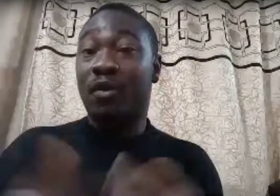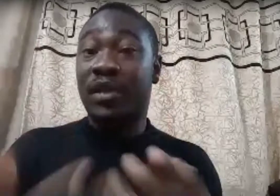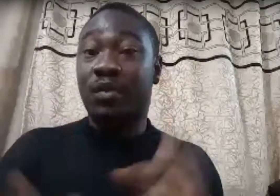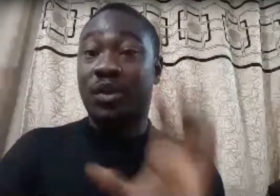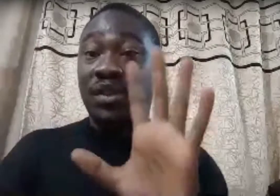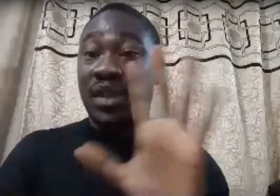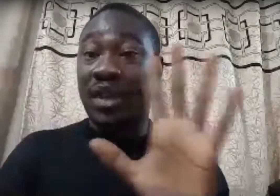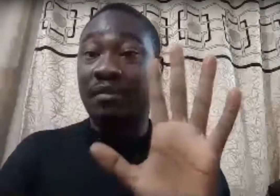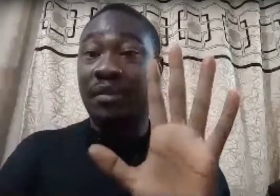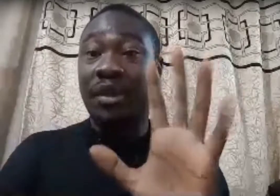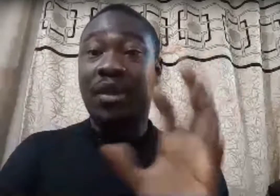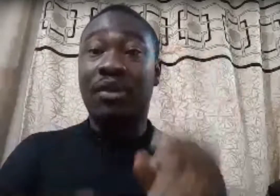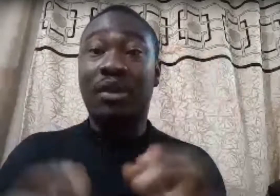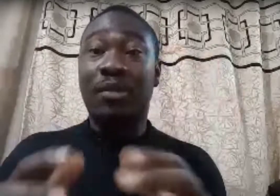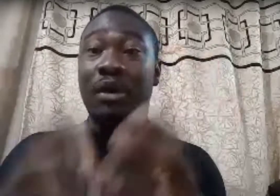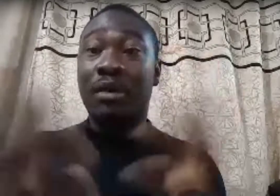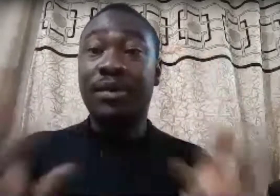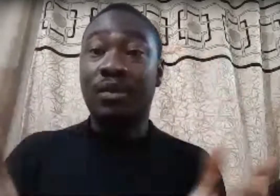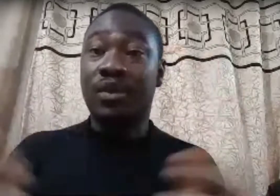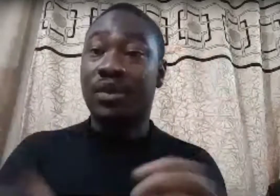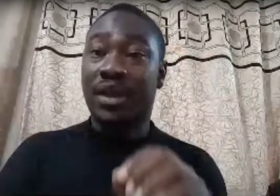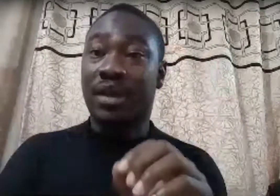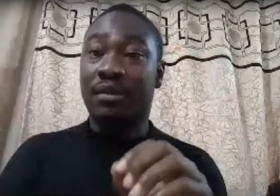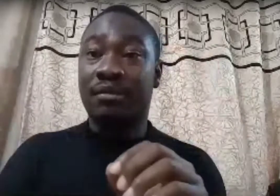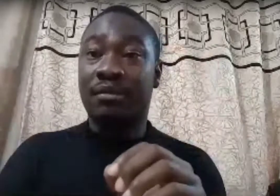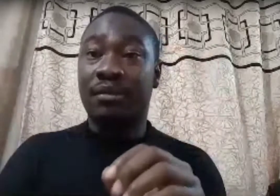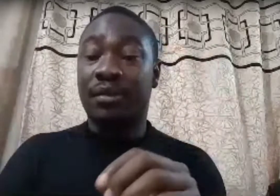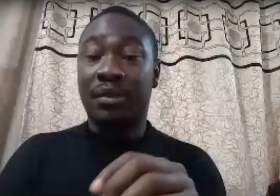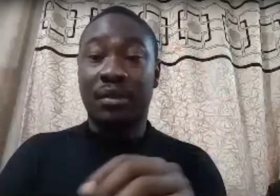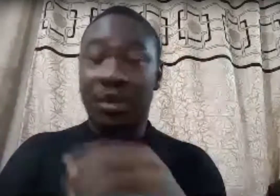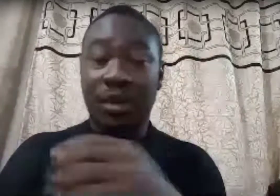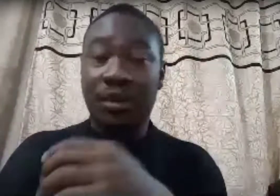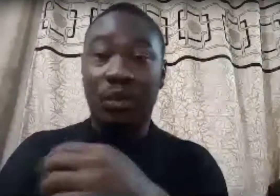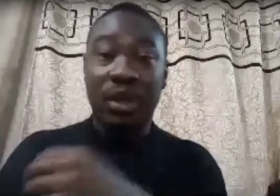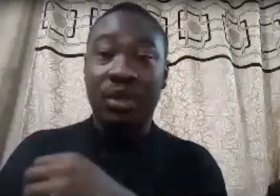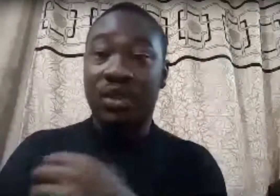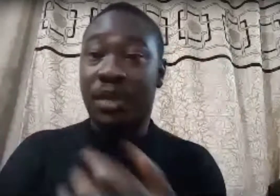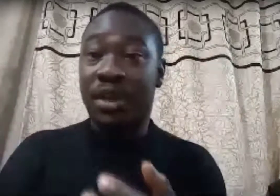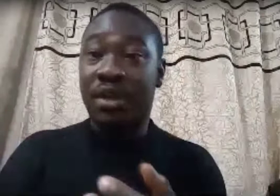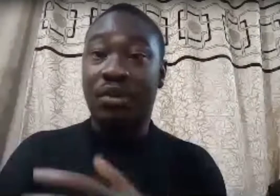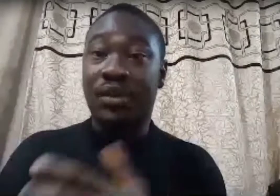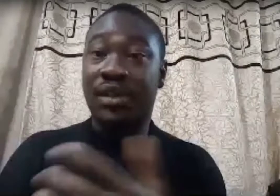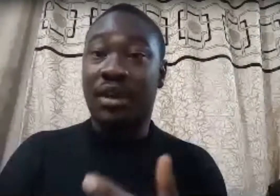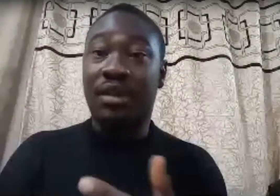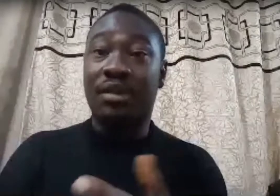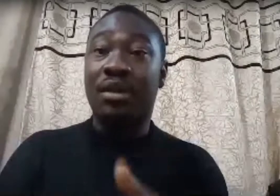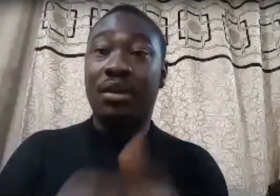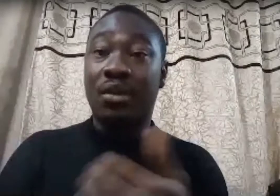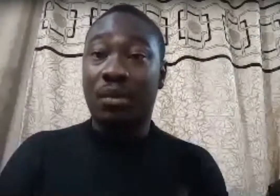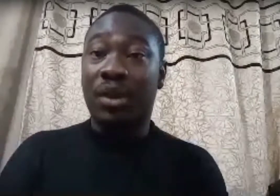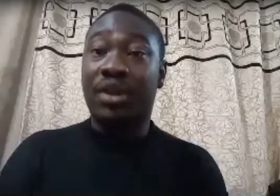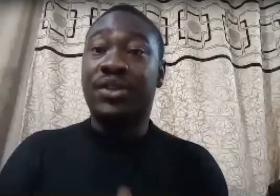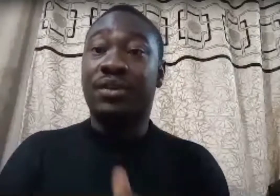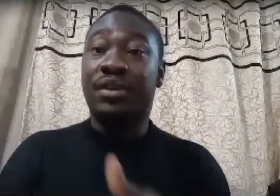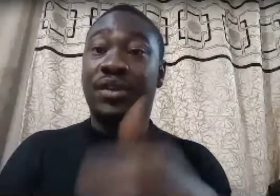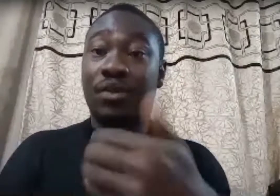sign. It's whether you're speaking or you're signing, communication is communication. So we want you to be